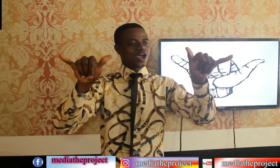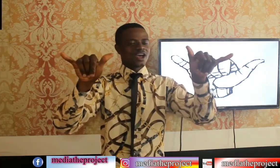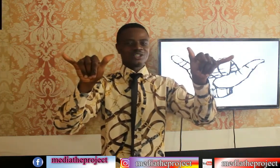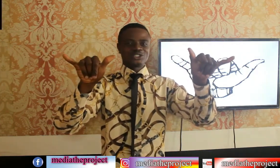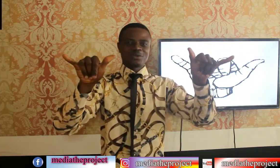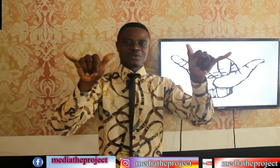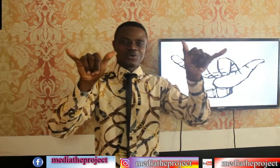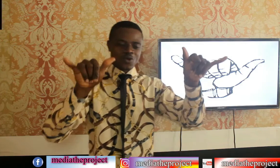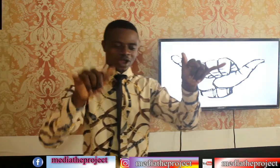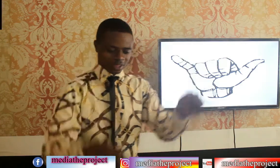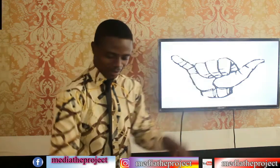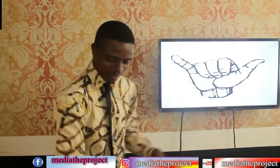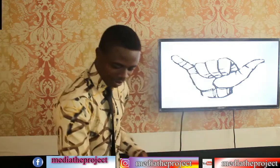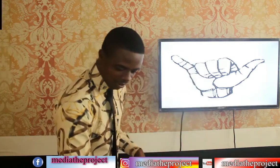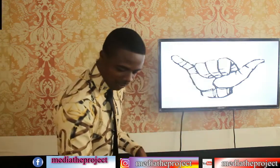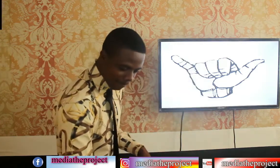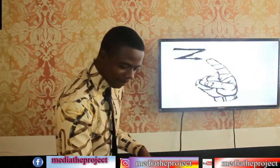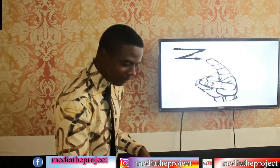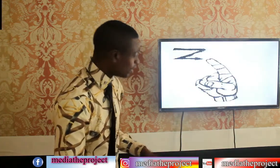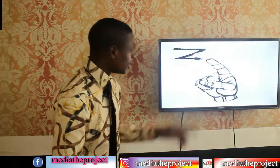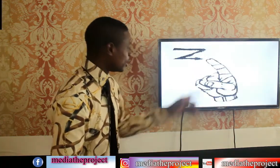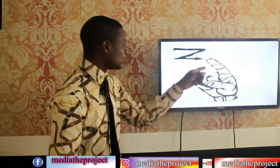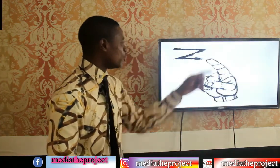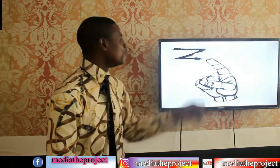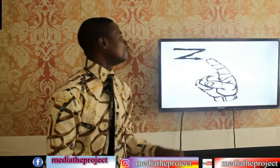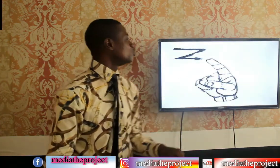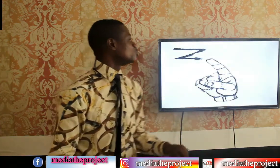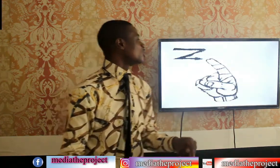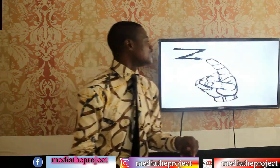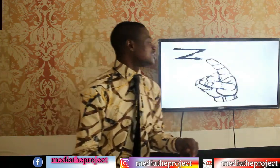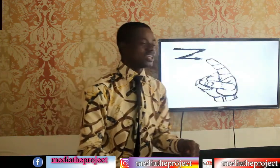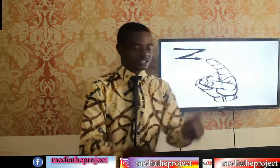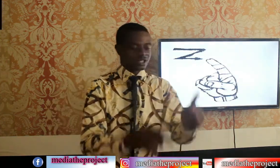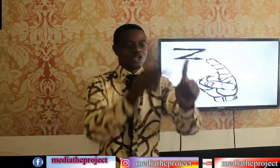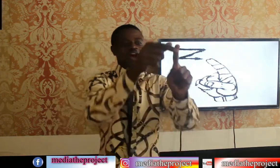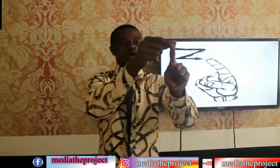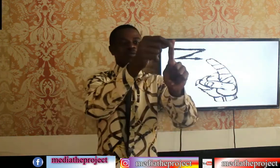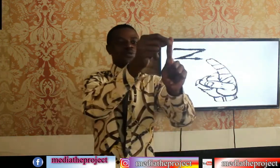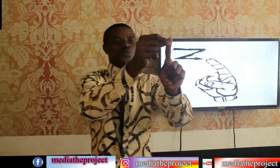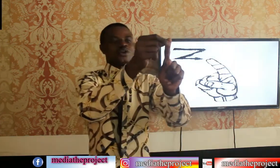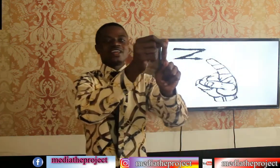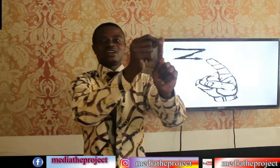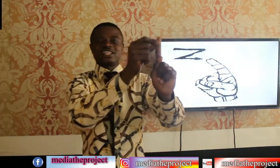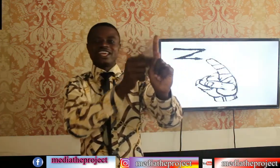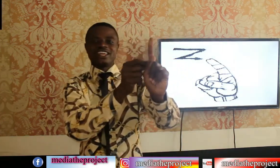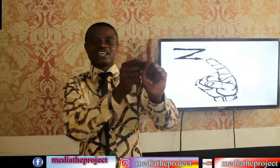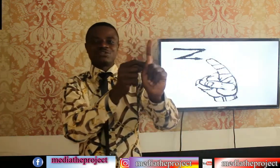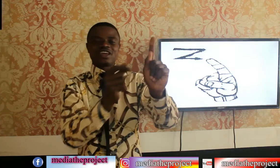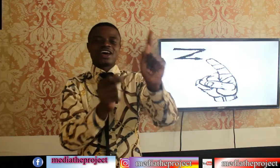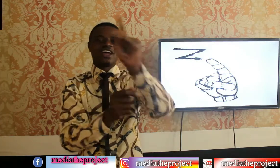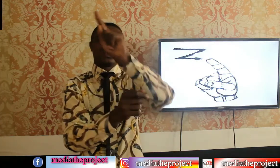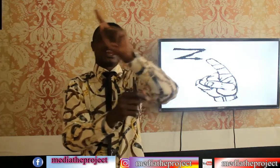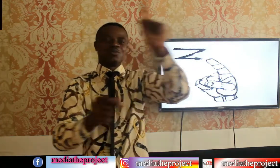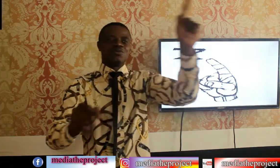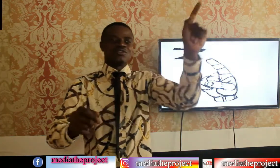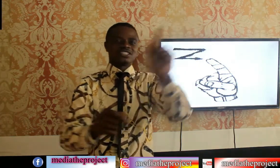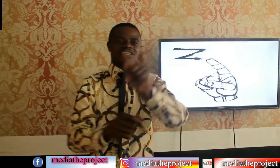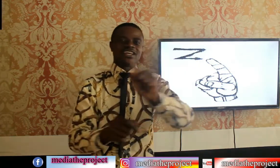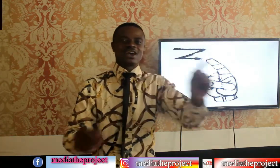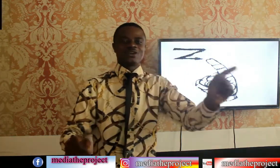Y hand shape. Y. The next one I'm moving on to is Z. You point out the index finger and then move it in the